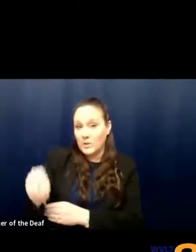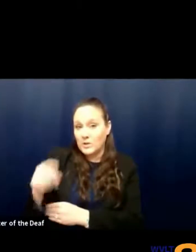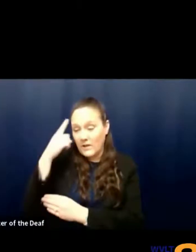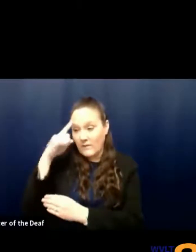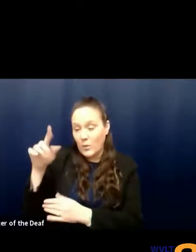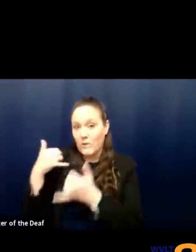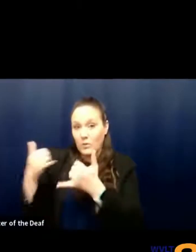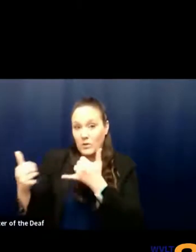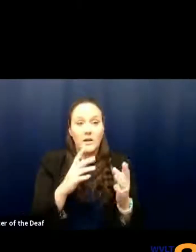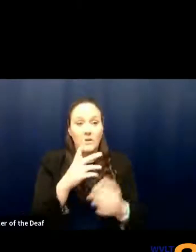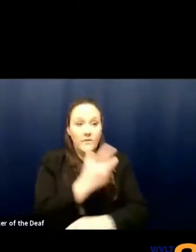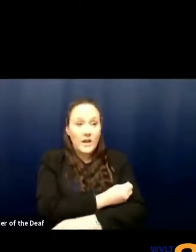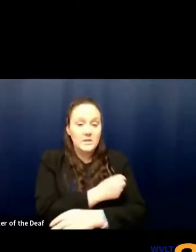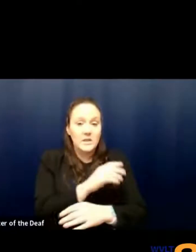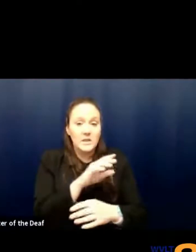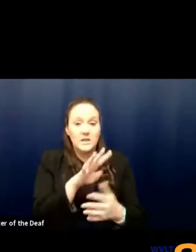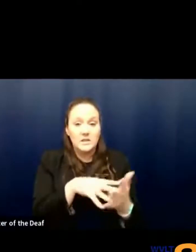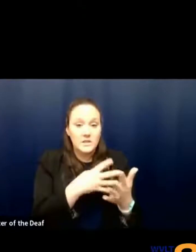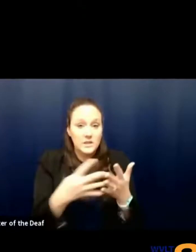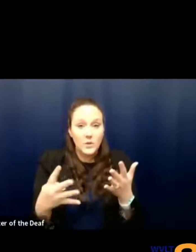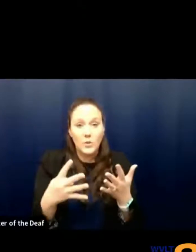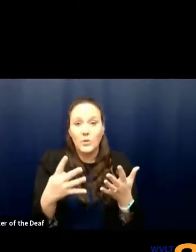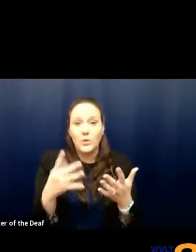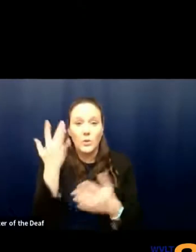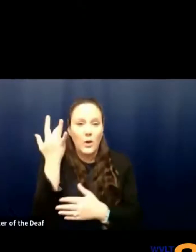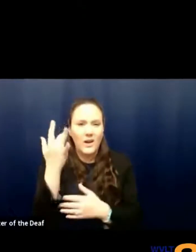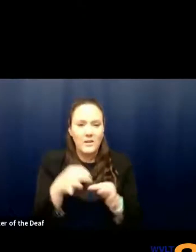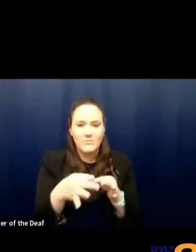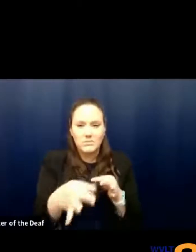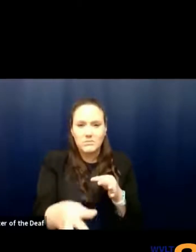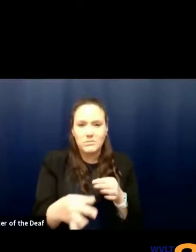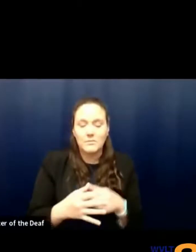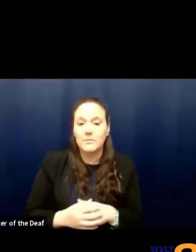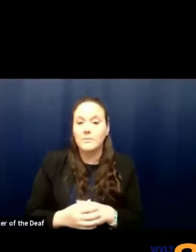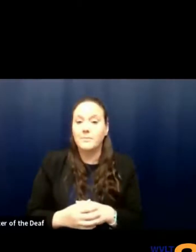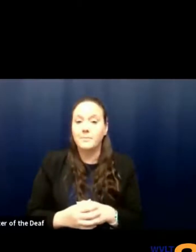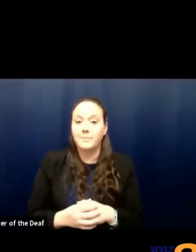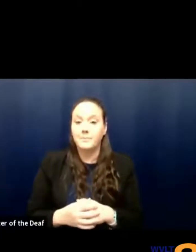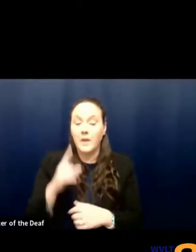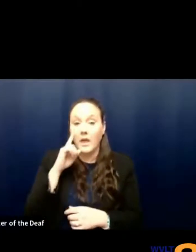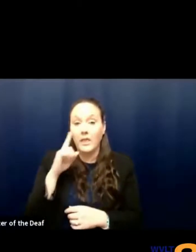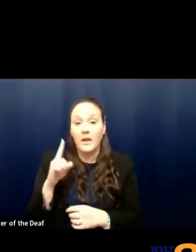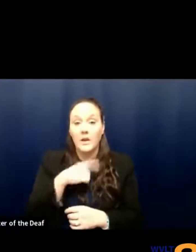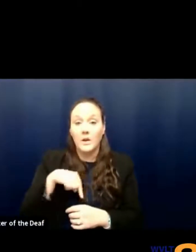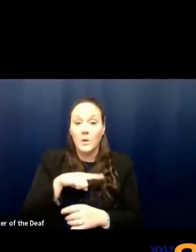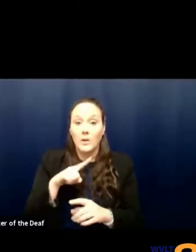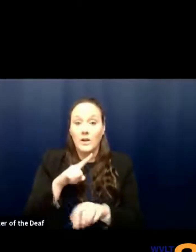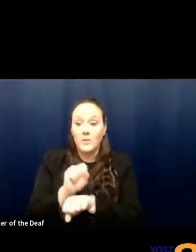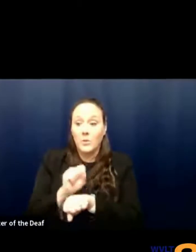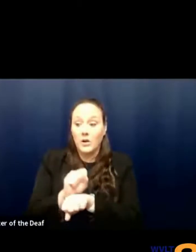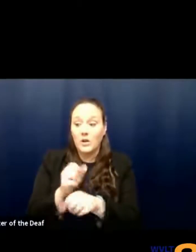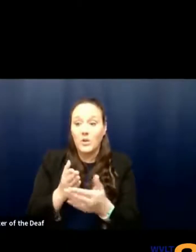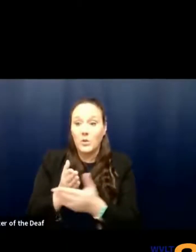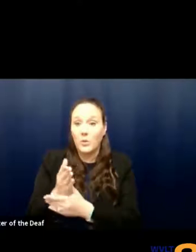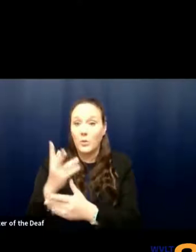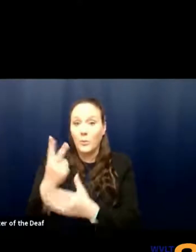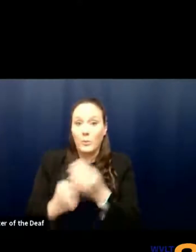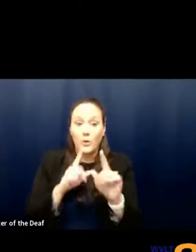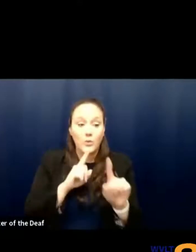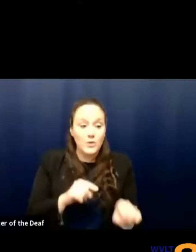scheduling system based on we've seen taking so long. You know, I think that we've been working through both the response and trying